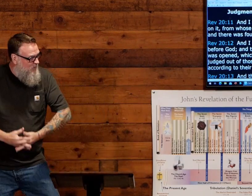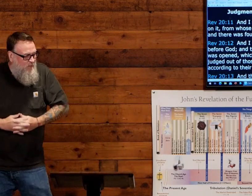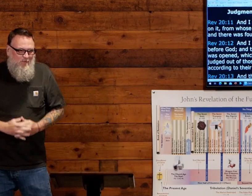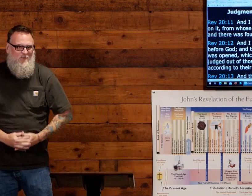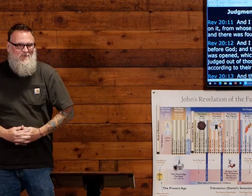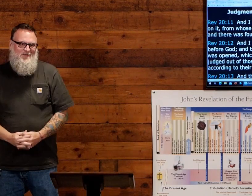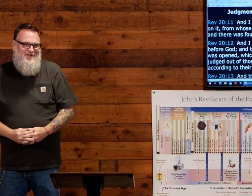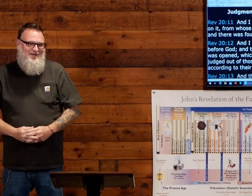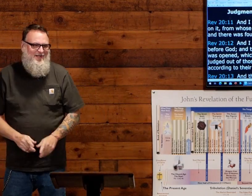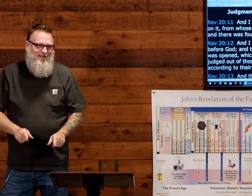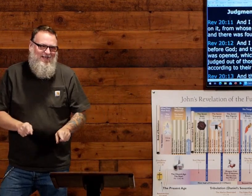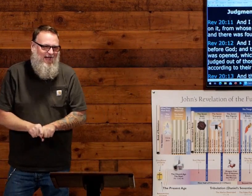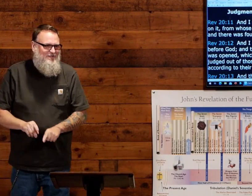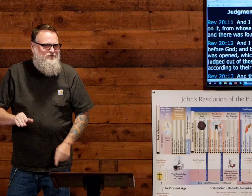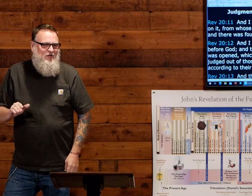And he's just sitting there waiting